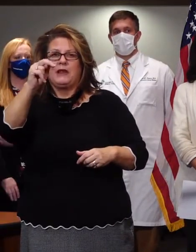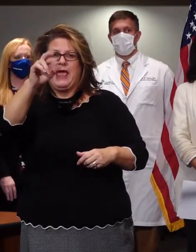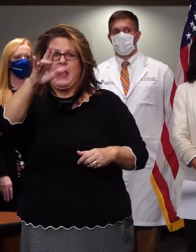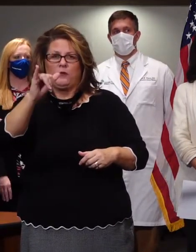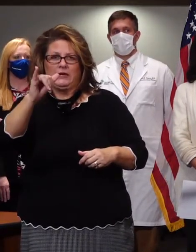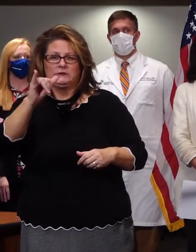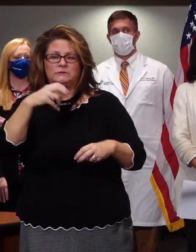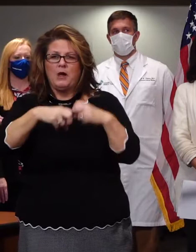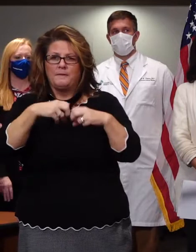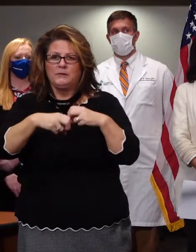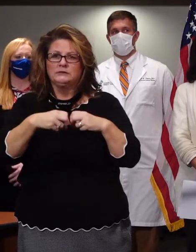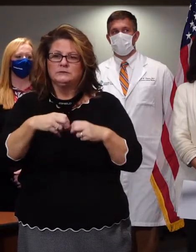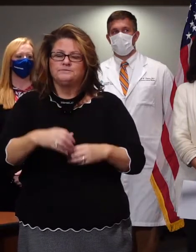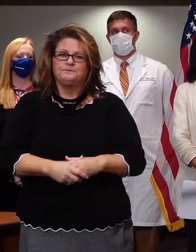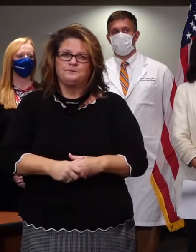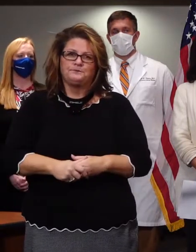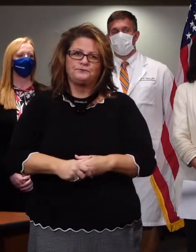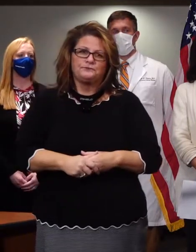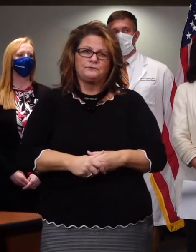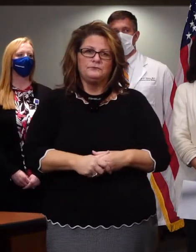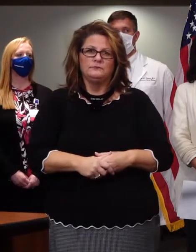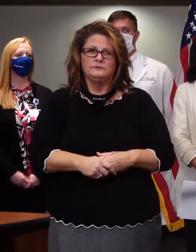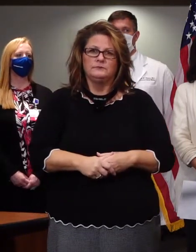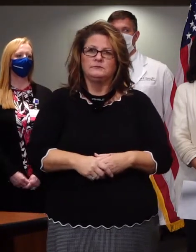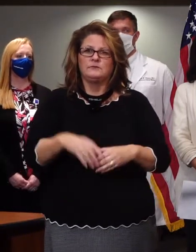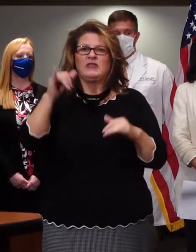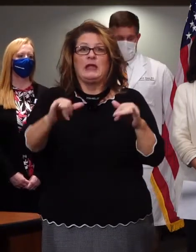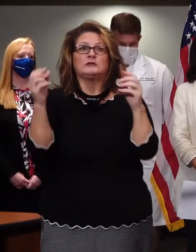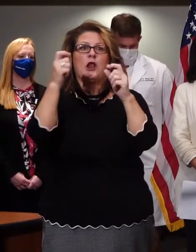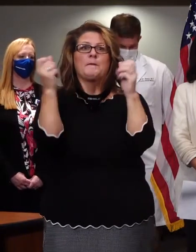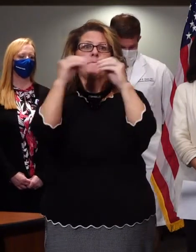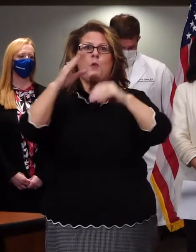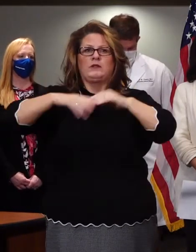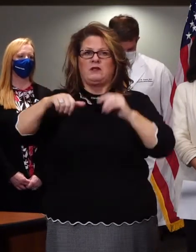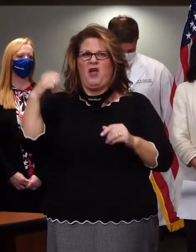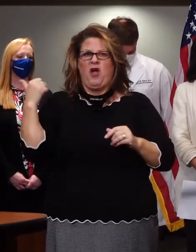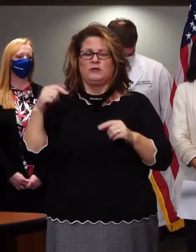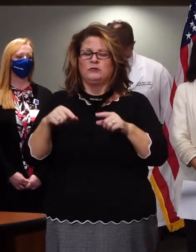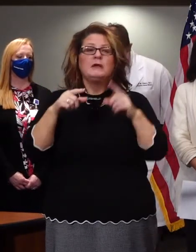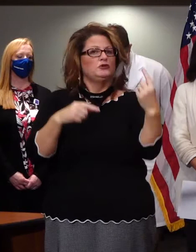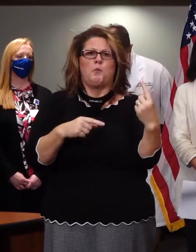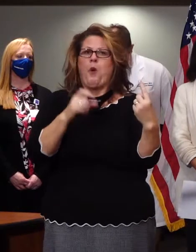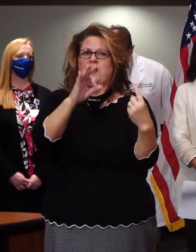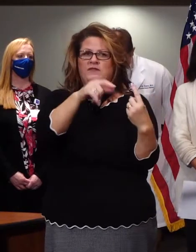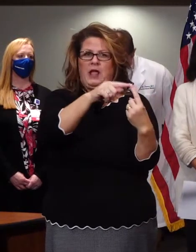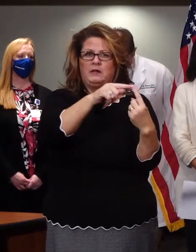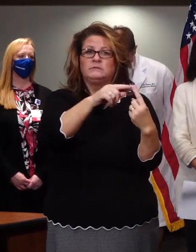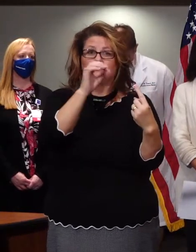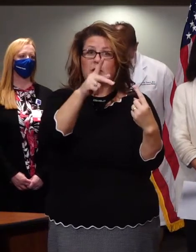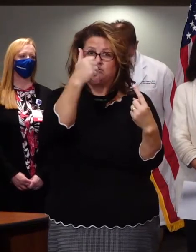list. But you have to just have one of those. The final